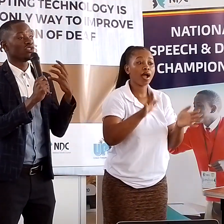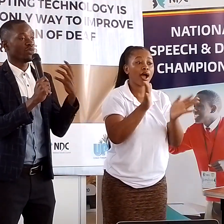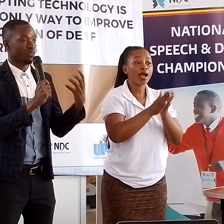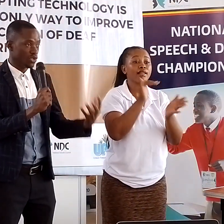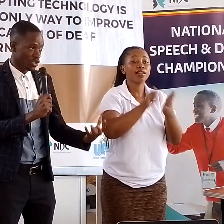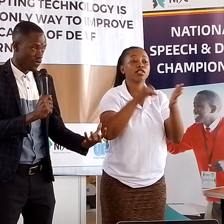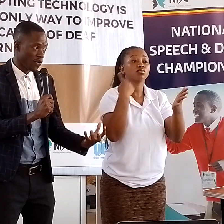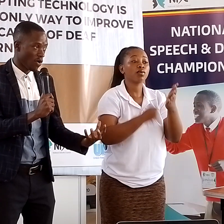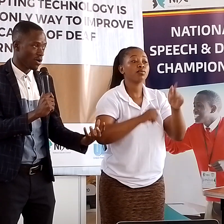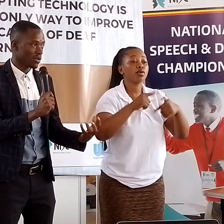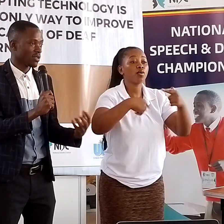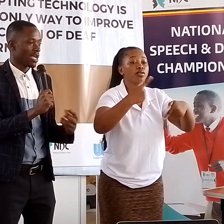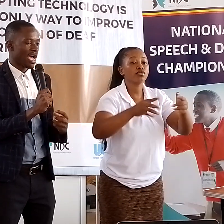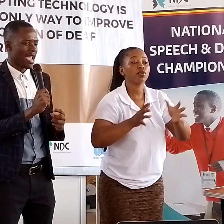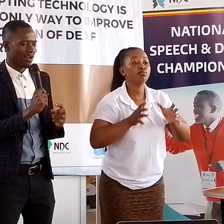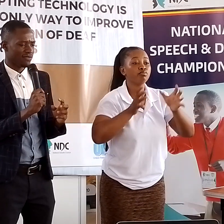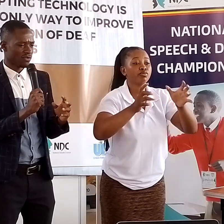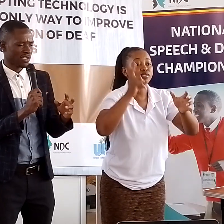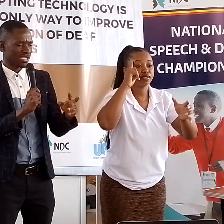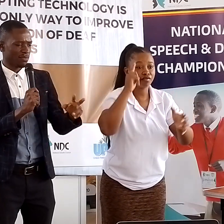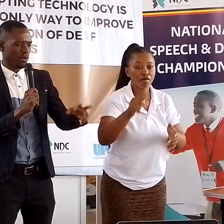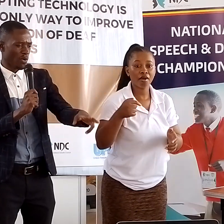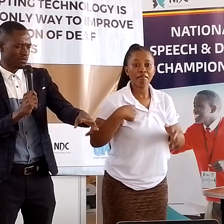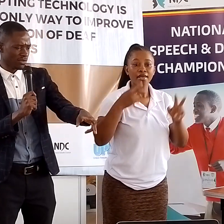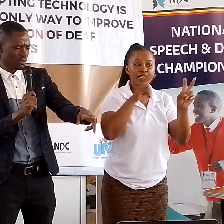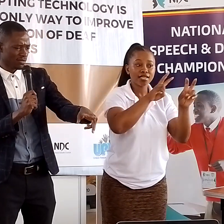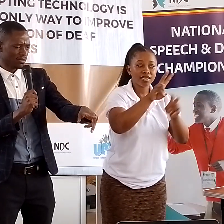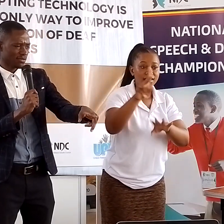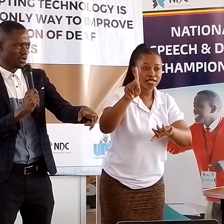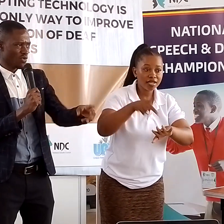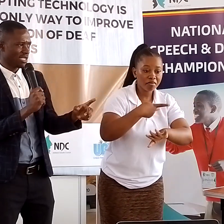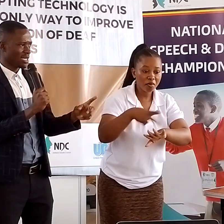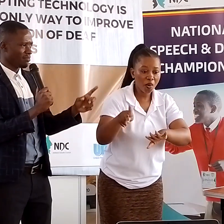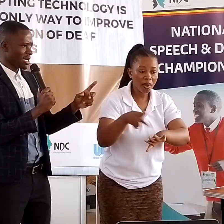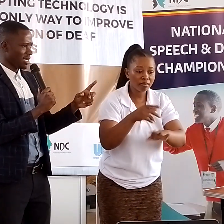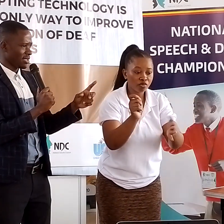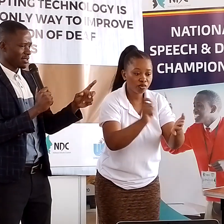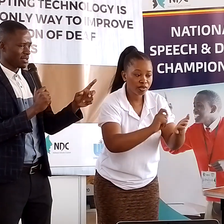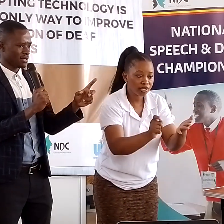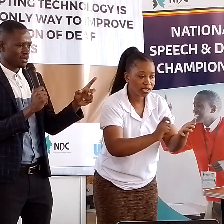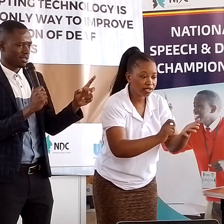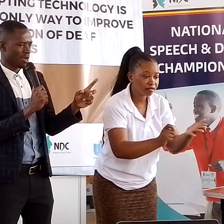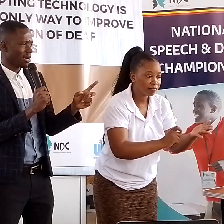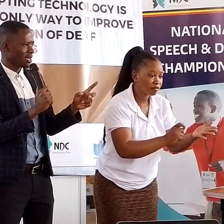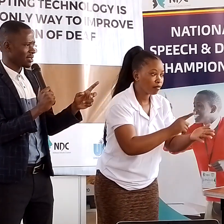what we continue pushing for. I have looked at the poem written by